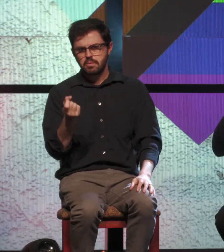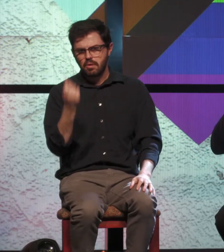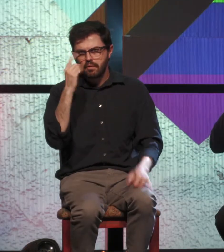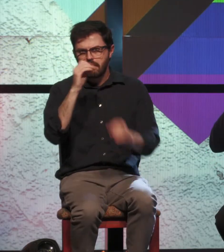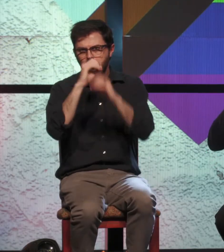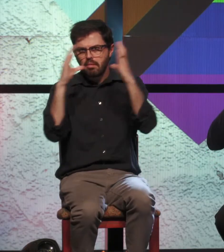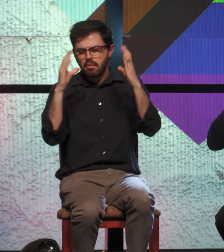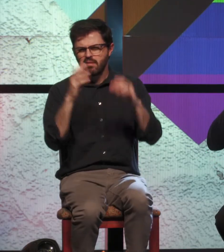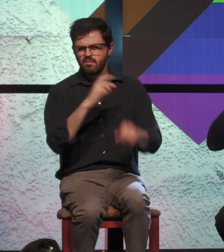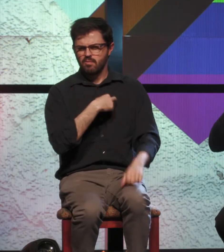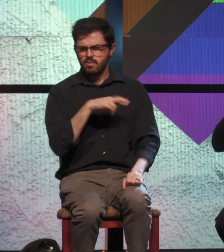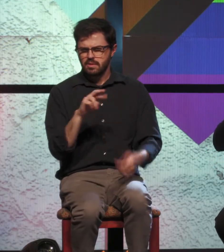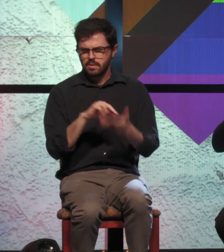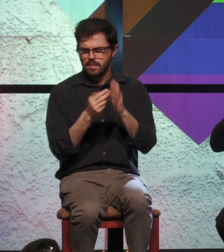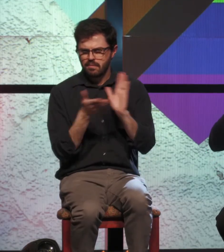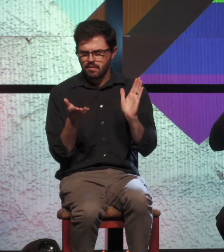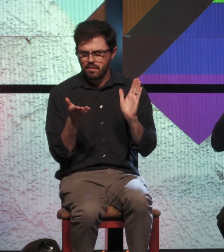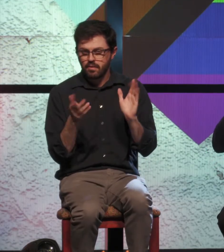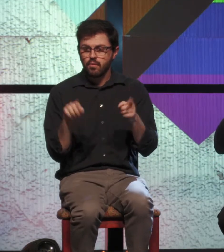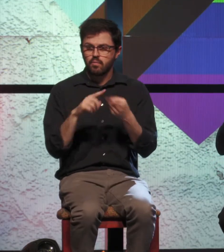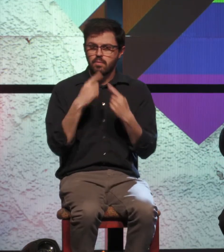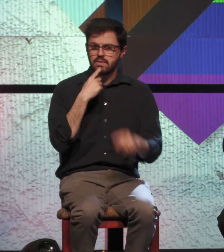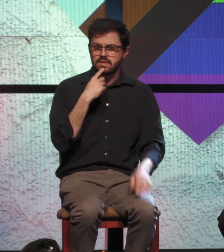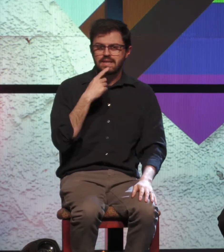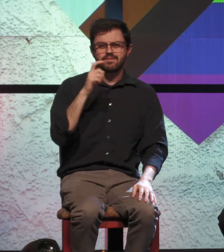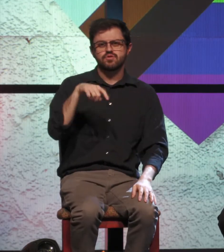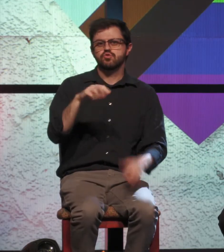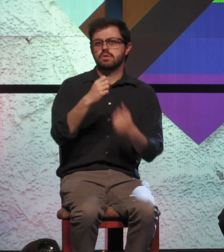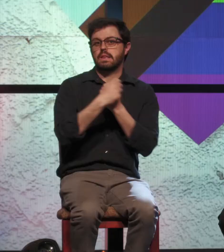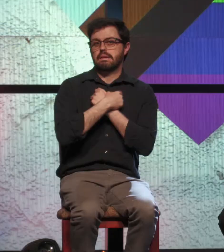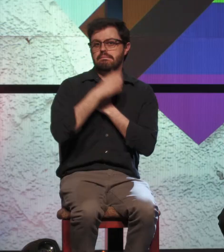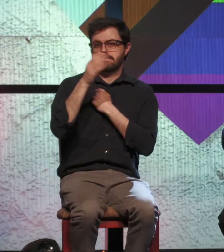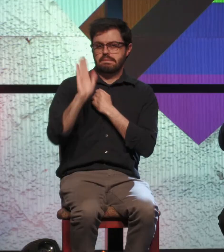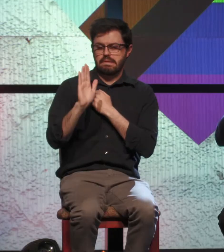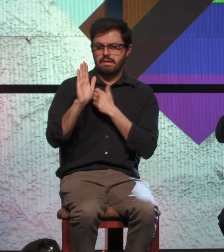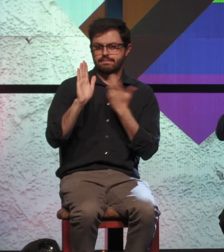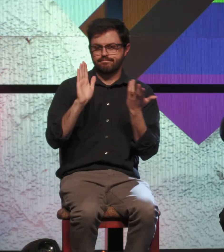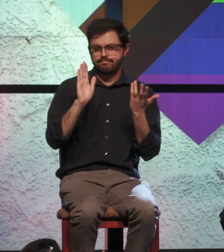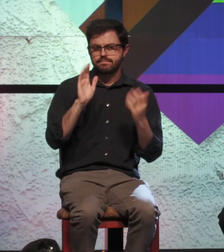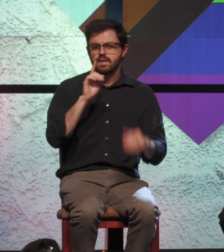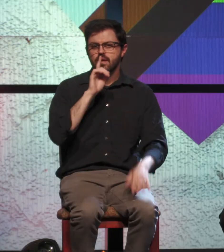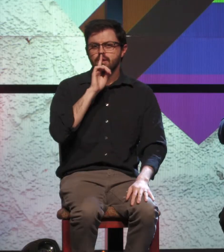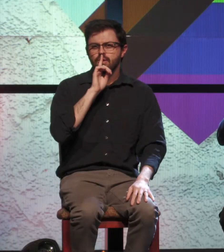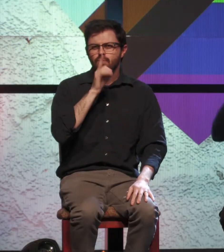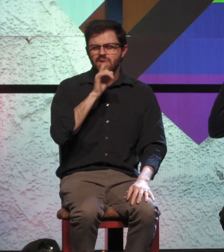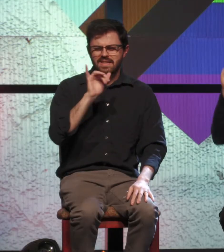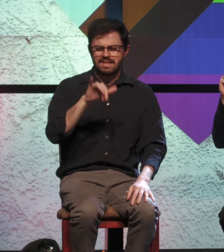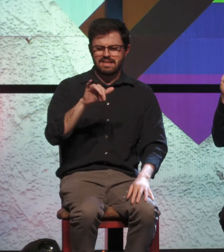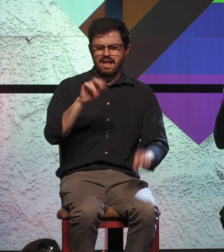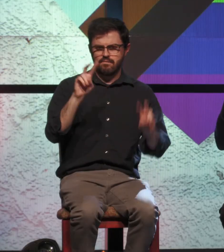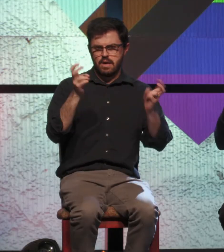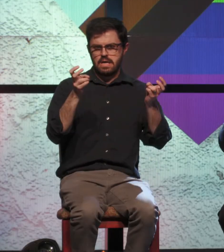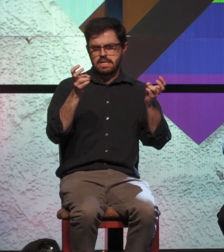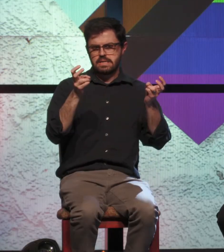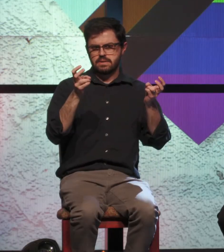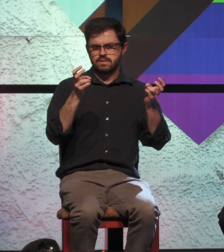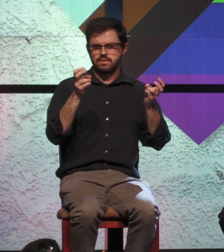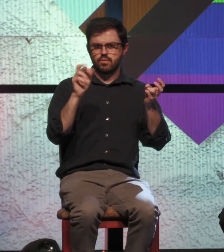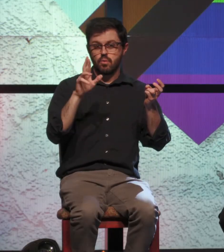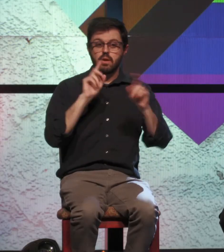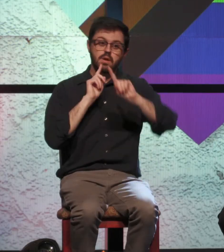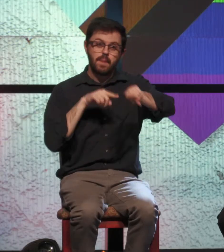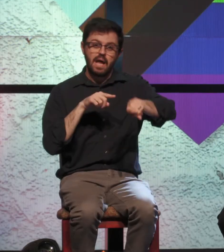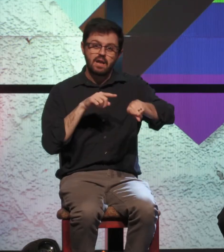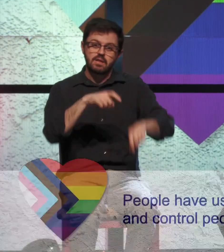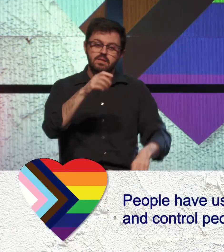like when we say love God, the reality is I think that phrase and that command, that idea has